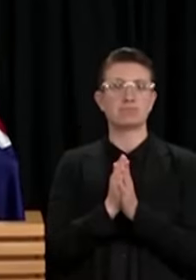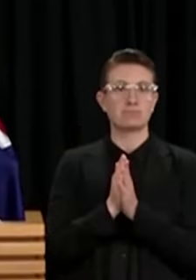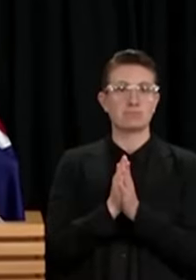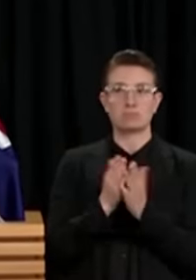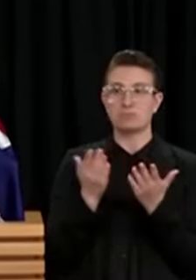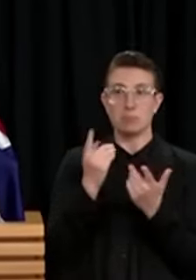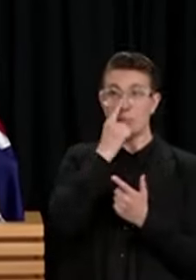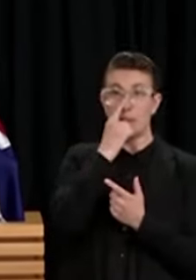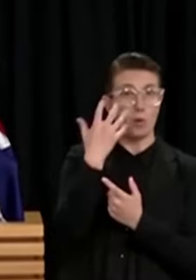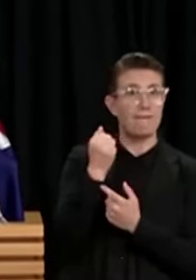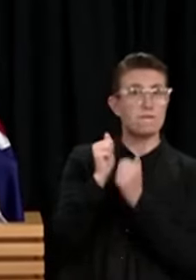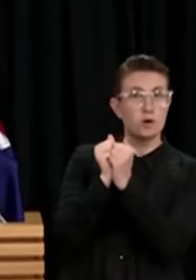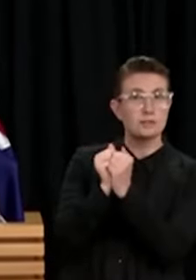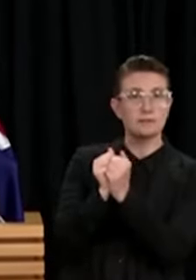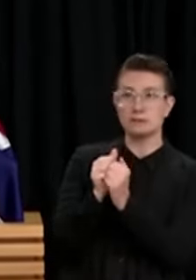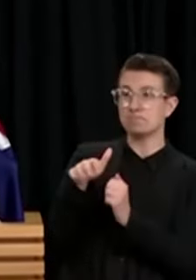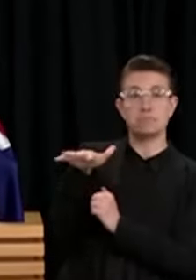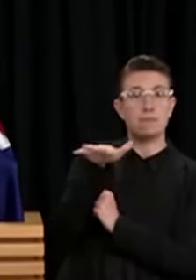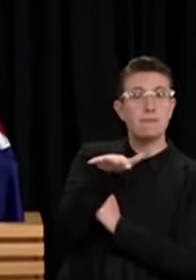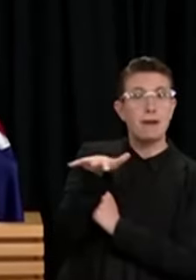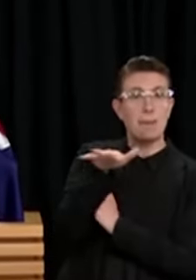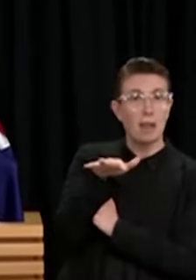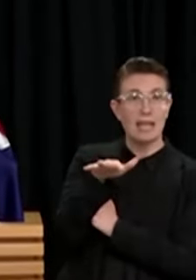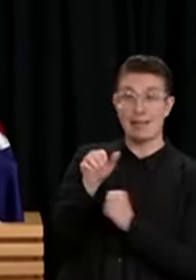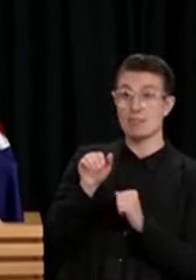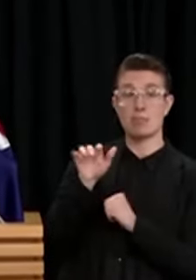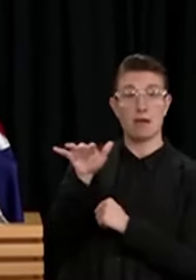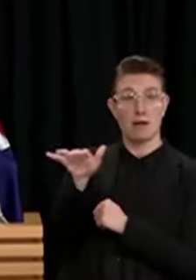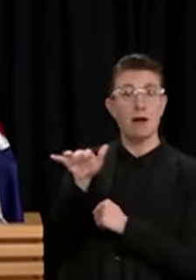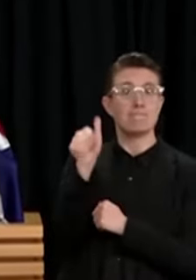ones on or around the island at the time,